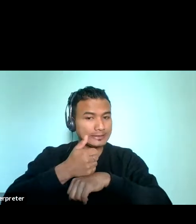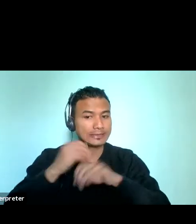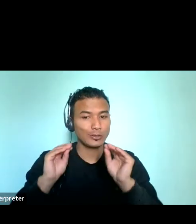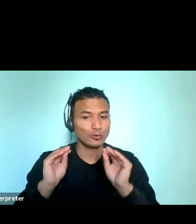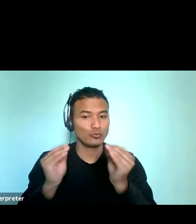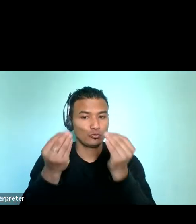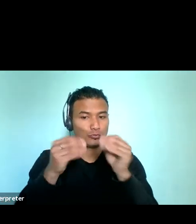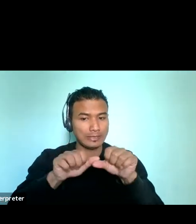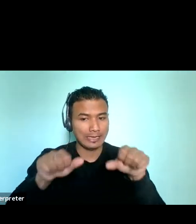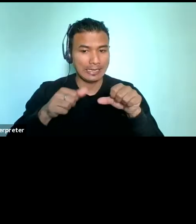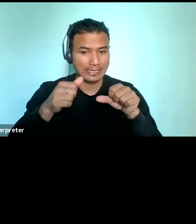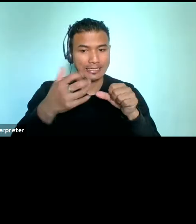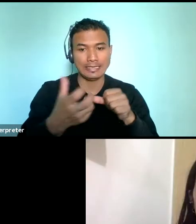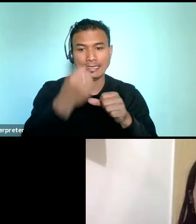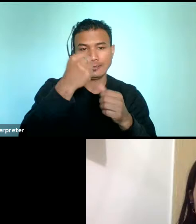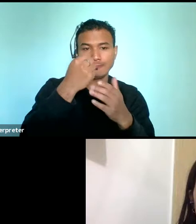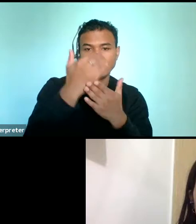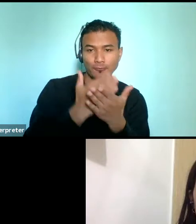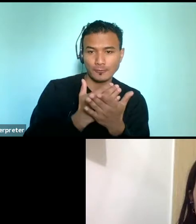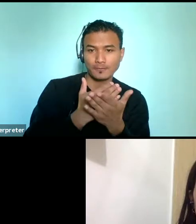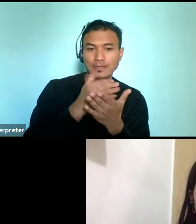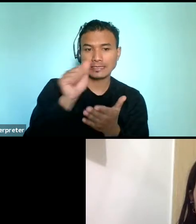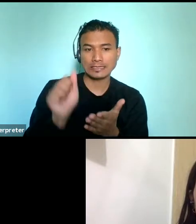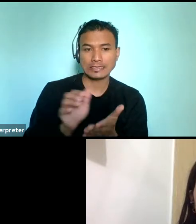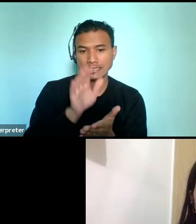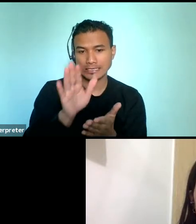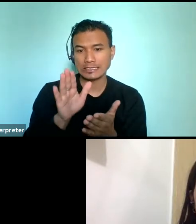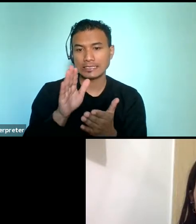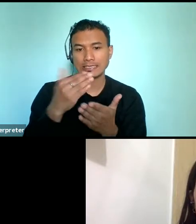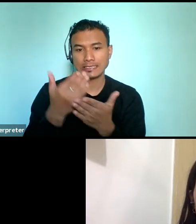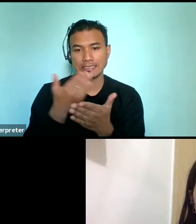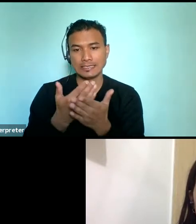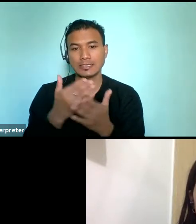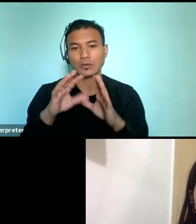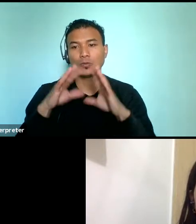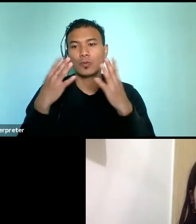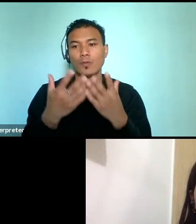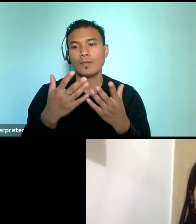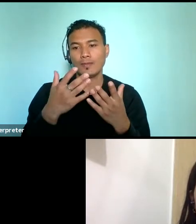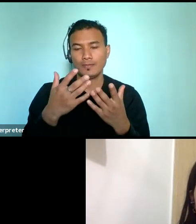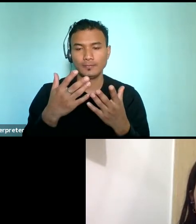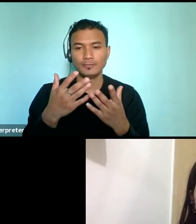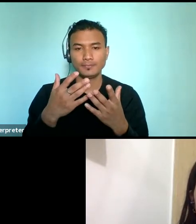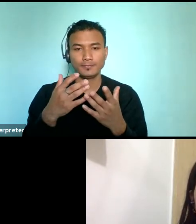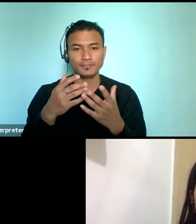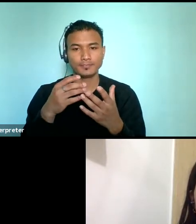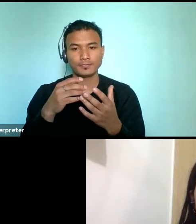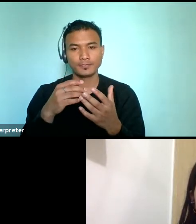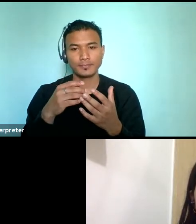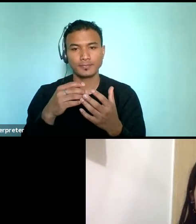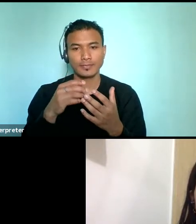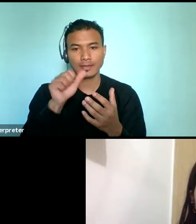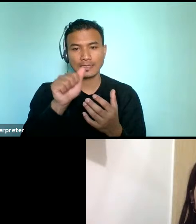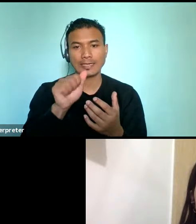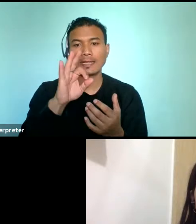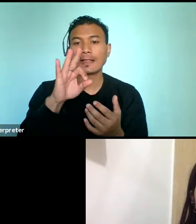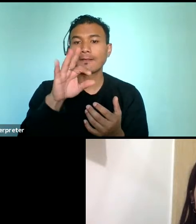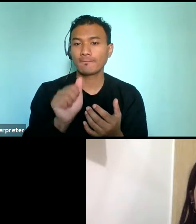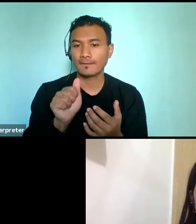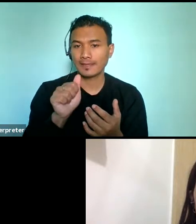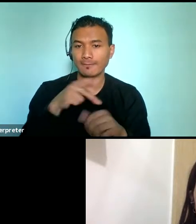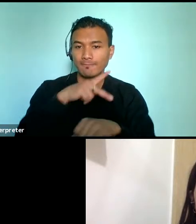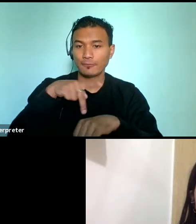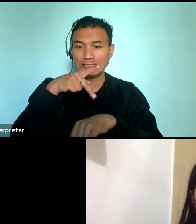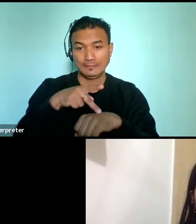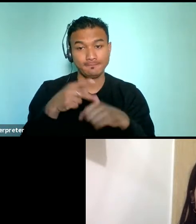Land Rights Program at the Asian Farmer Association for Sustainable Rural Development, also known as AFA, in the Philippines. And she